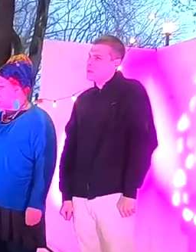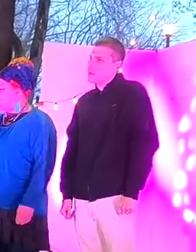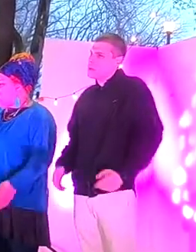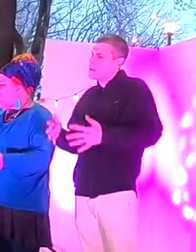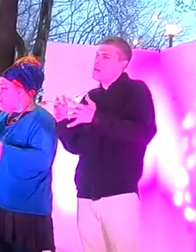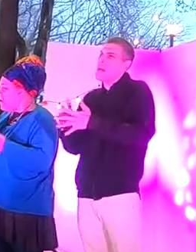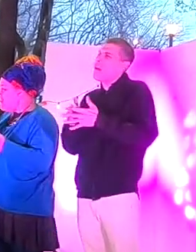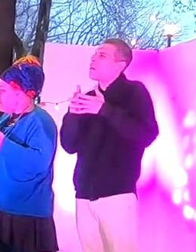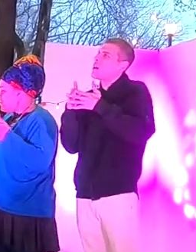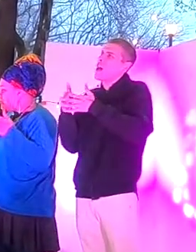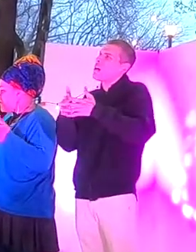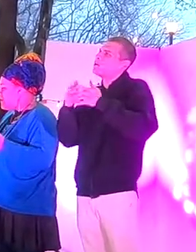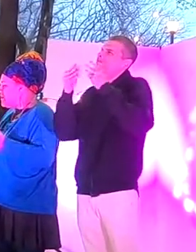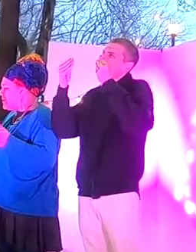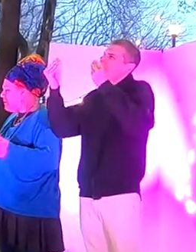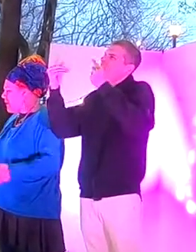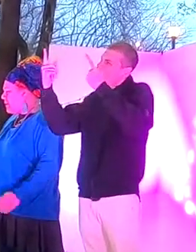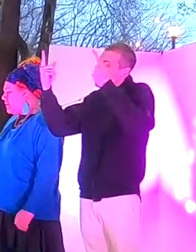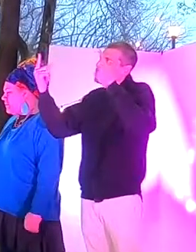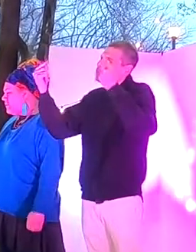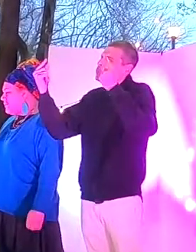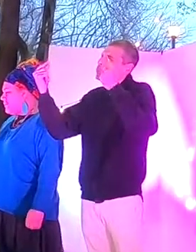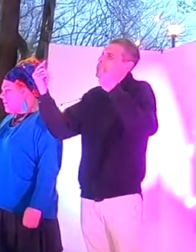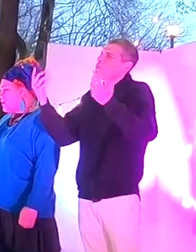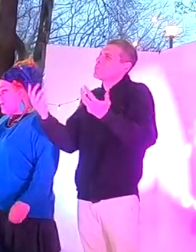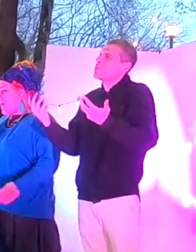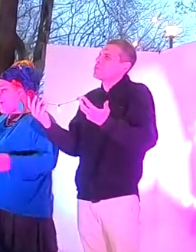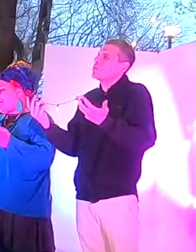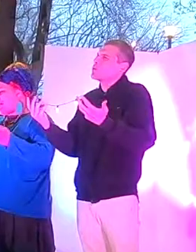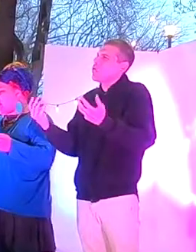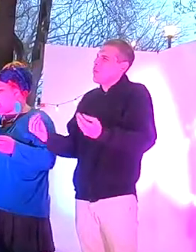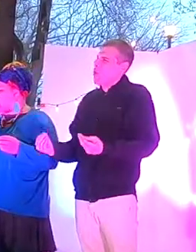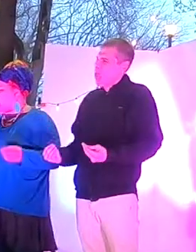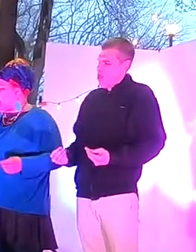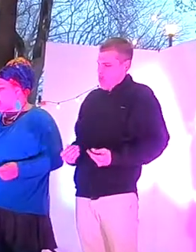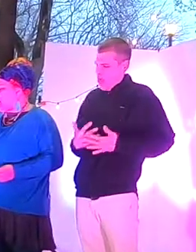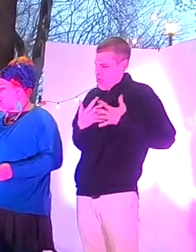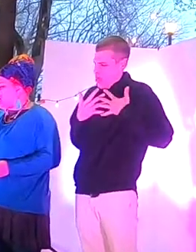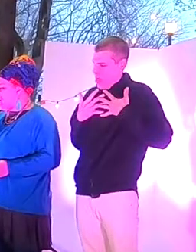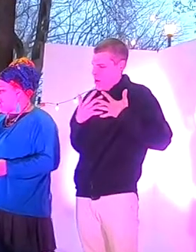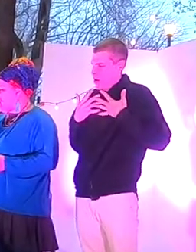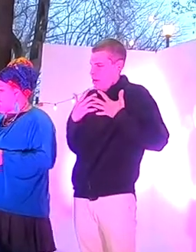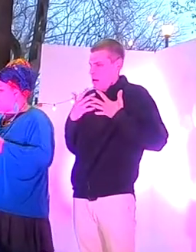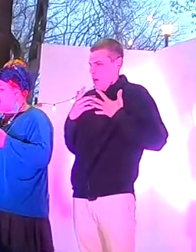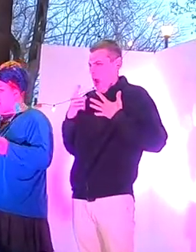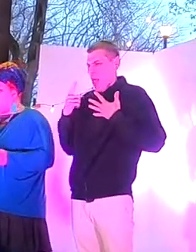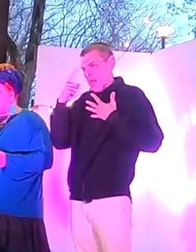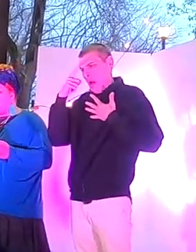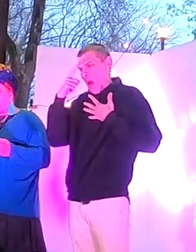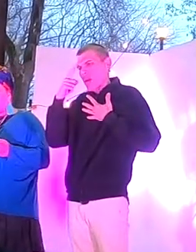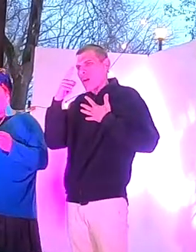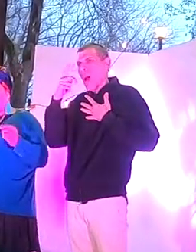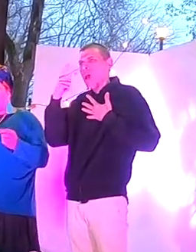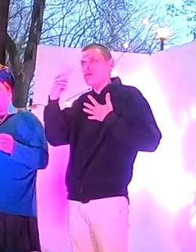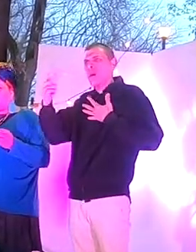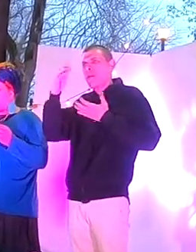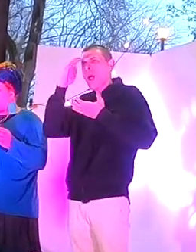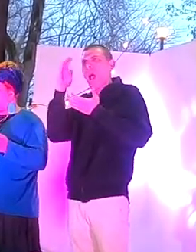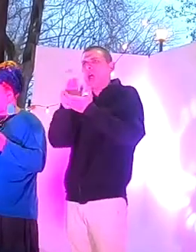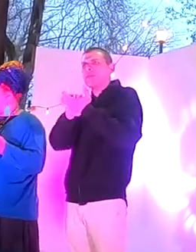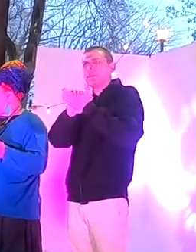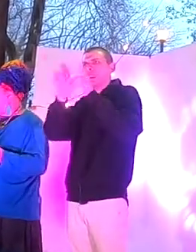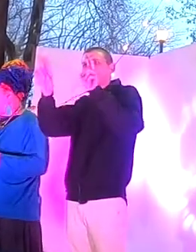America, what have you done to me? I think I saw my husband staring into a